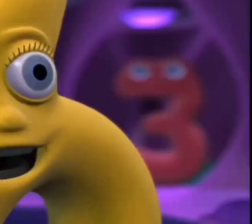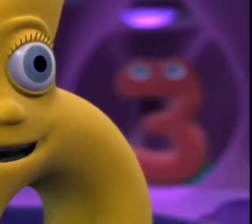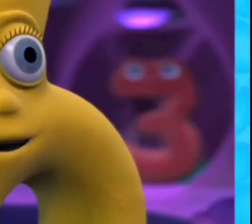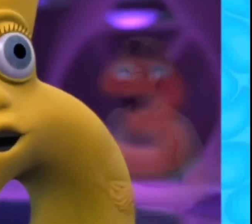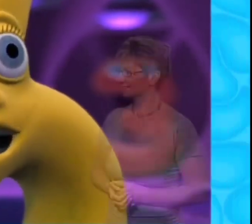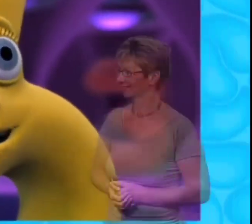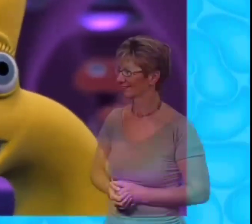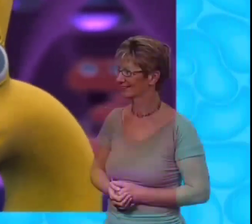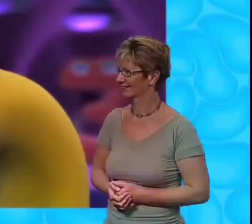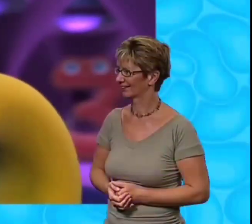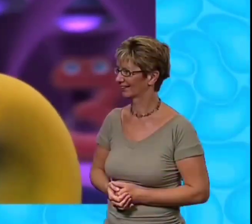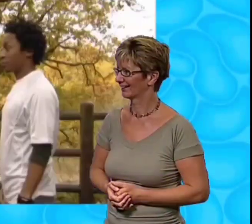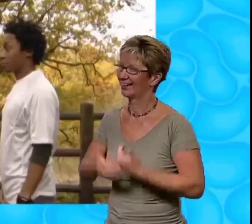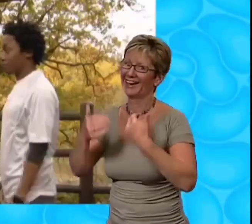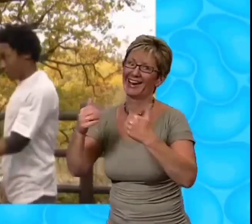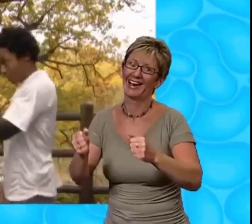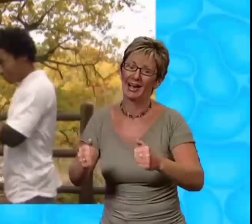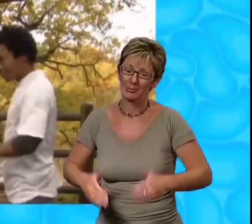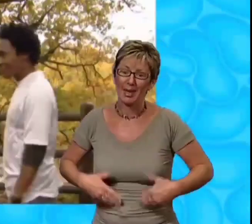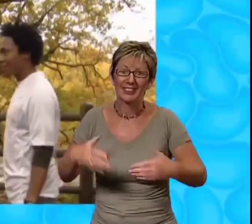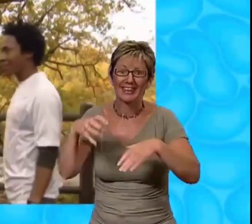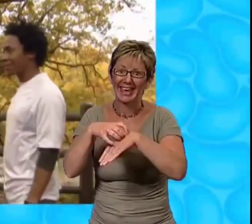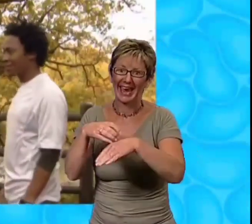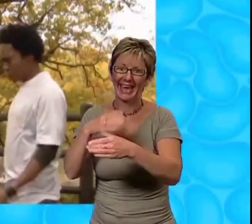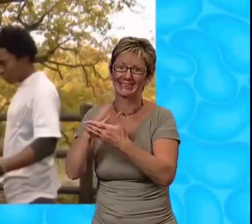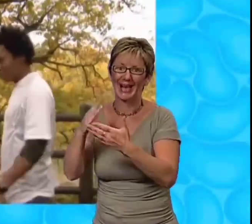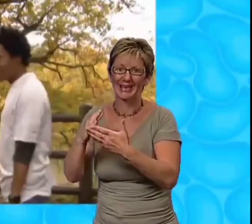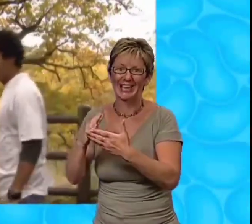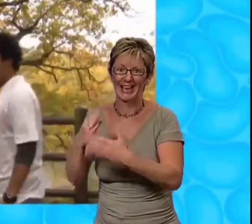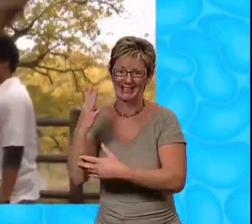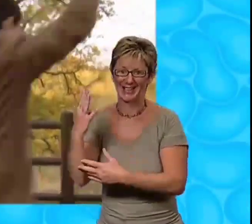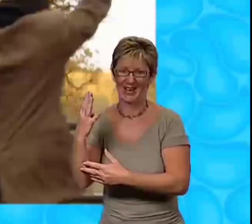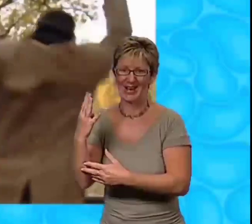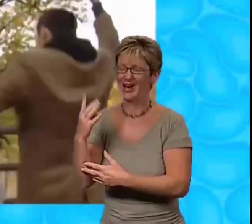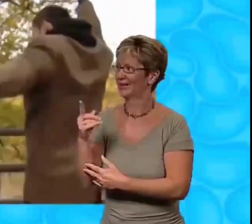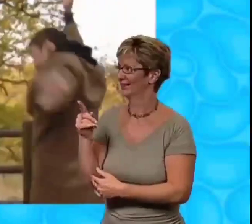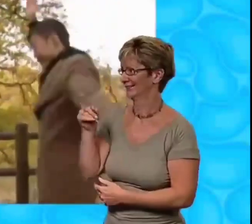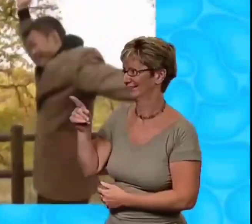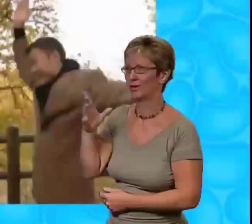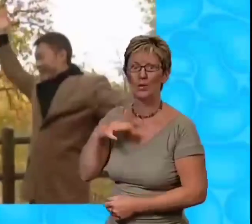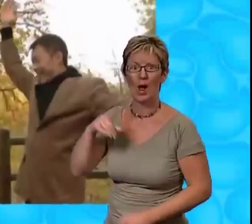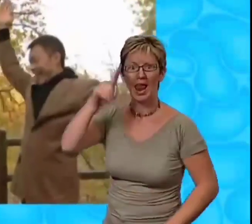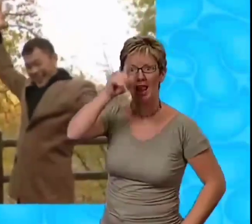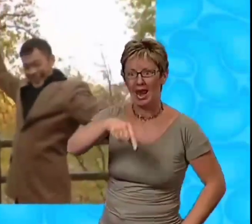That's the cake sorted out. The man wants lines as well as spots.